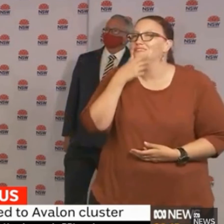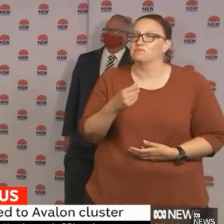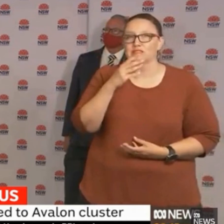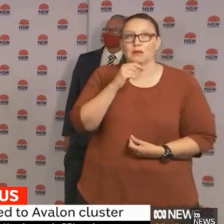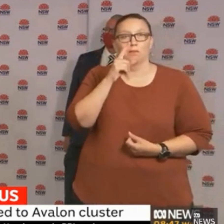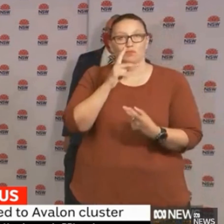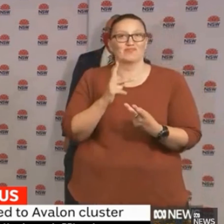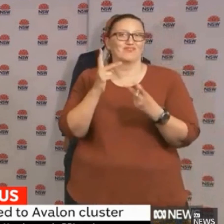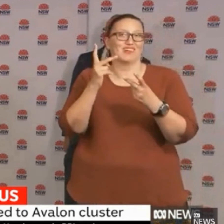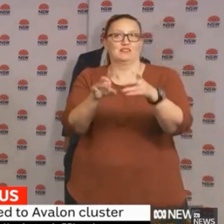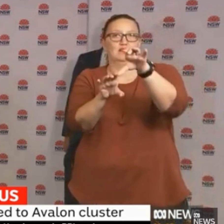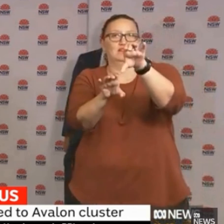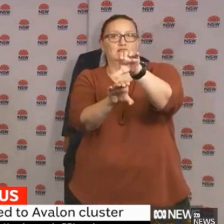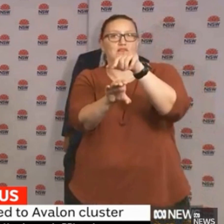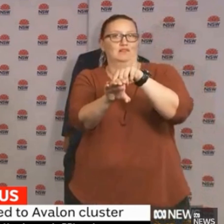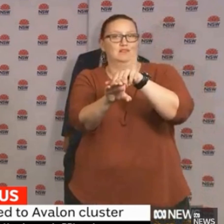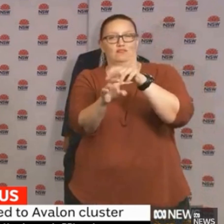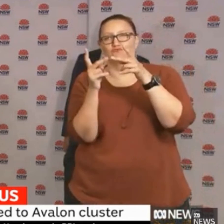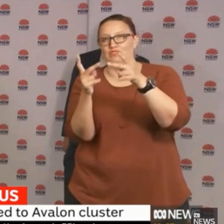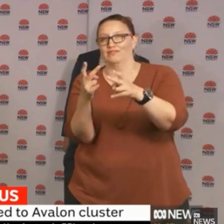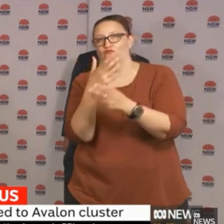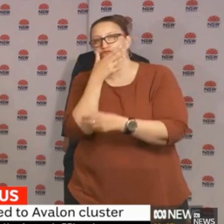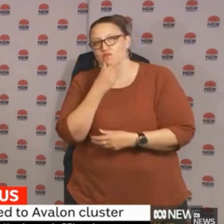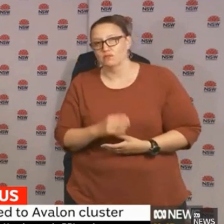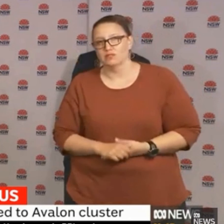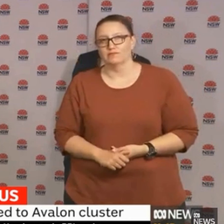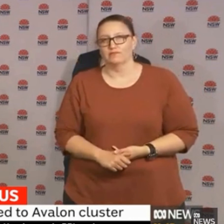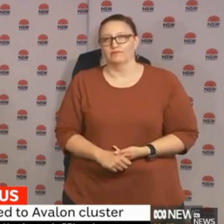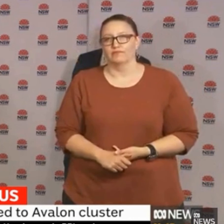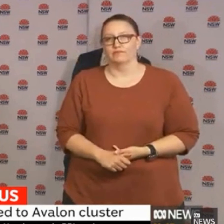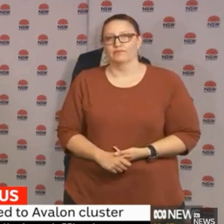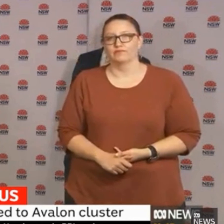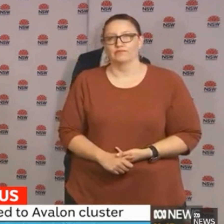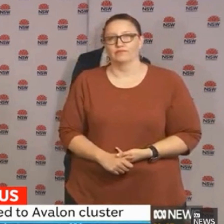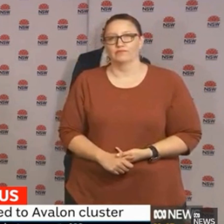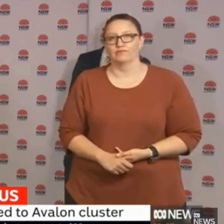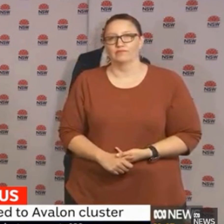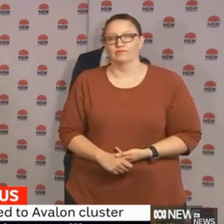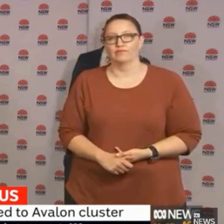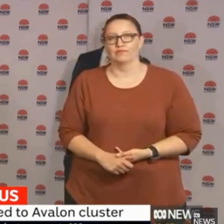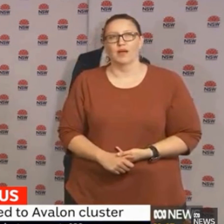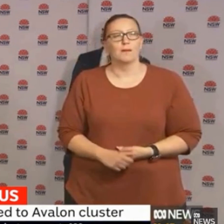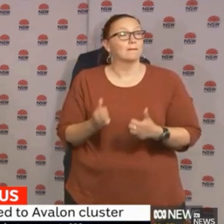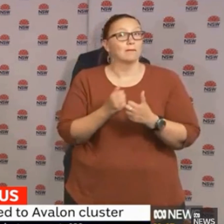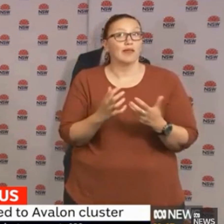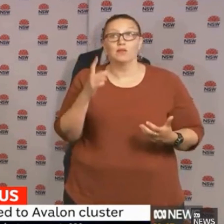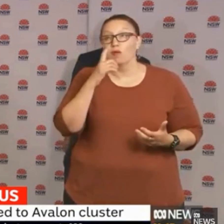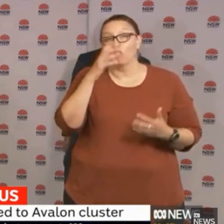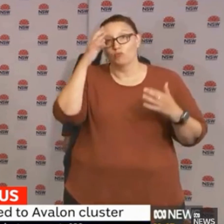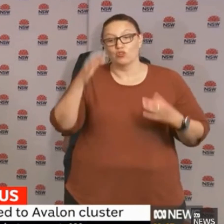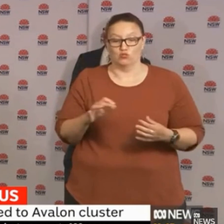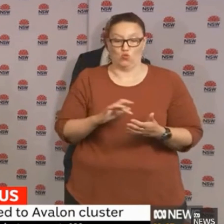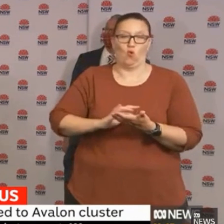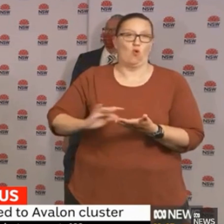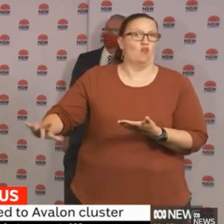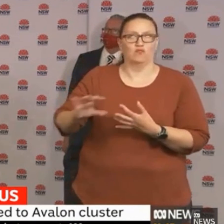that many people, again, a big thank you to everyone. The feedback I've had is many people chose to limit their gatherings